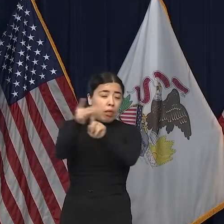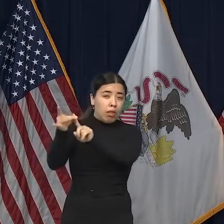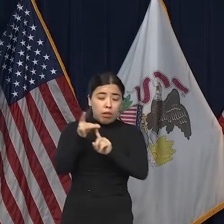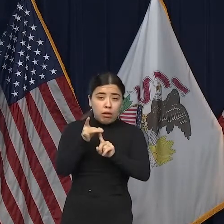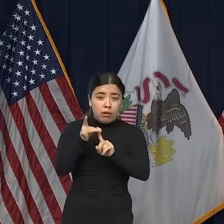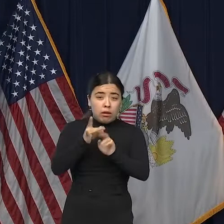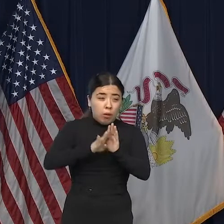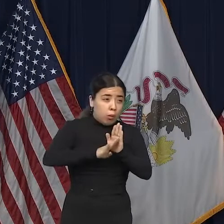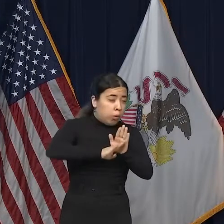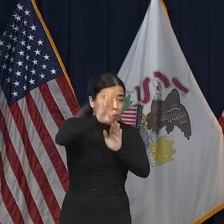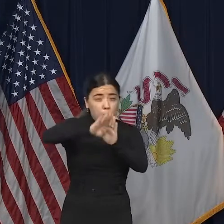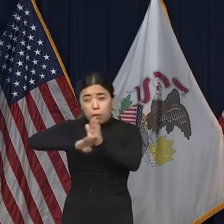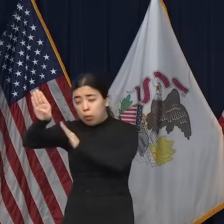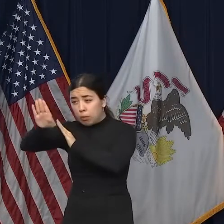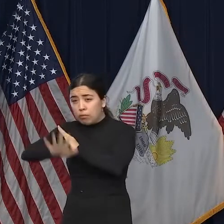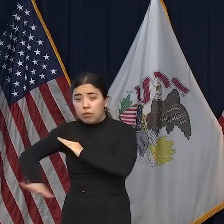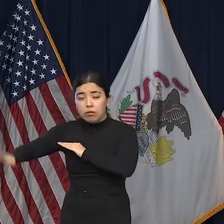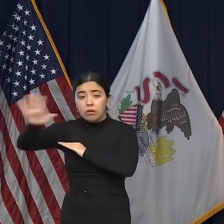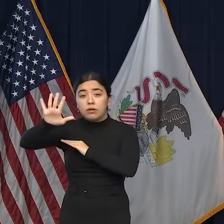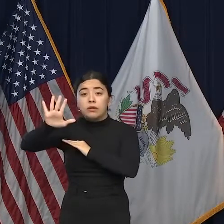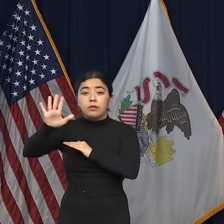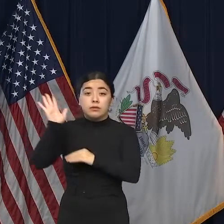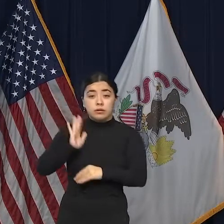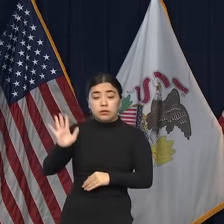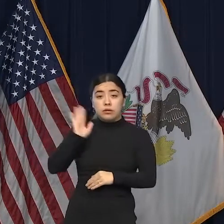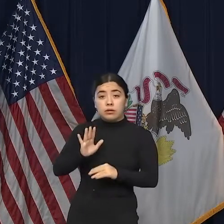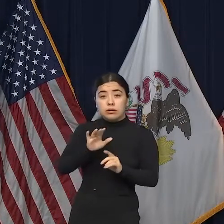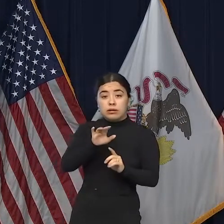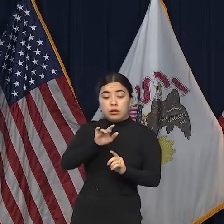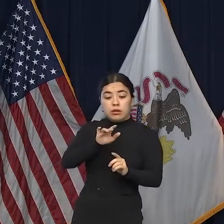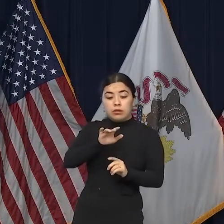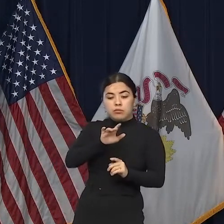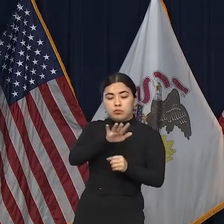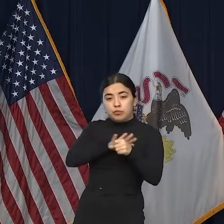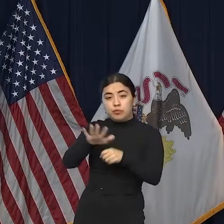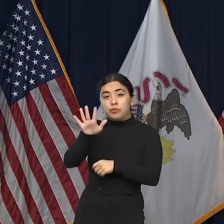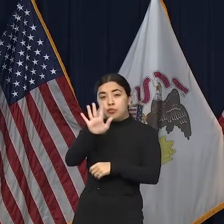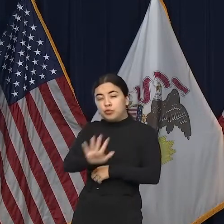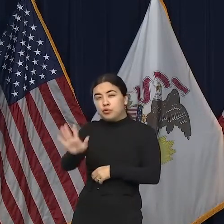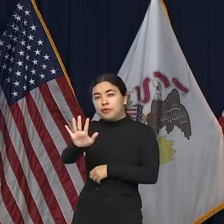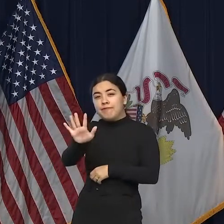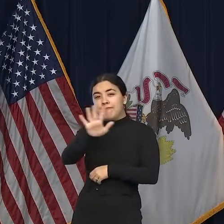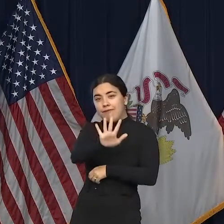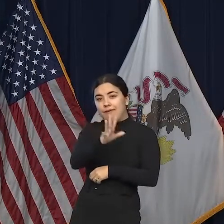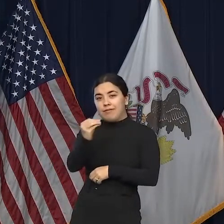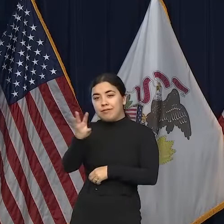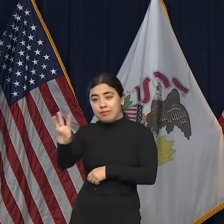of 10.0% in regions 5 and 6, and a high of